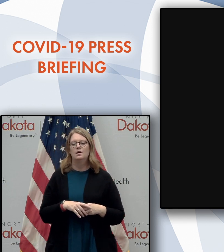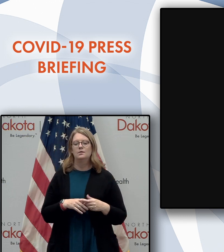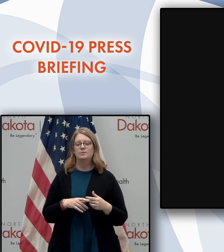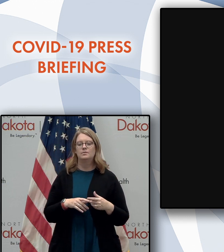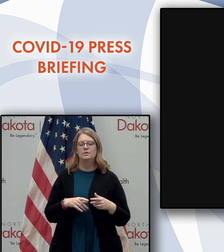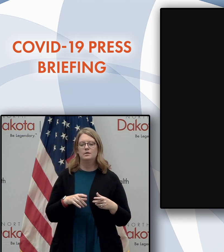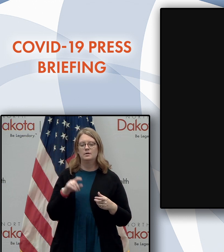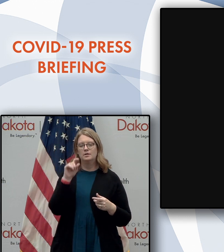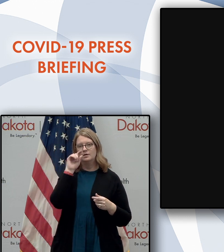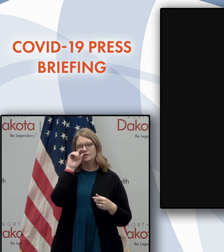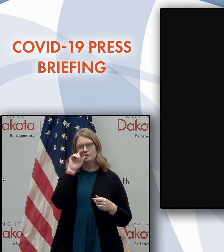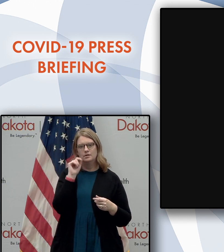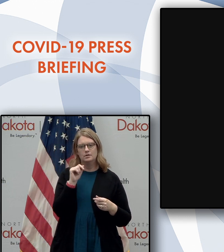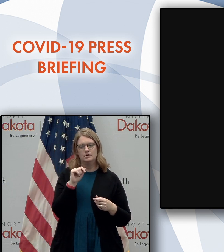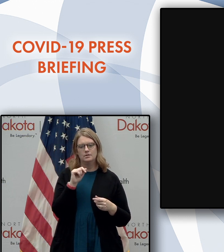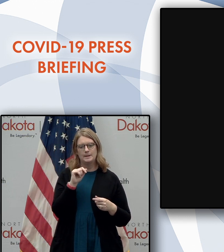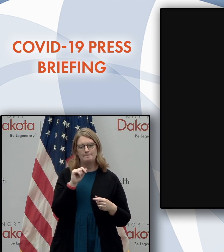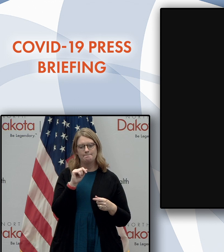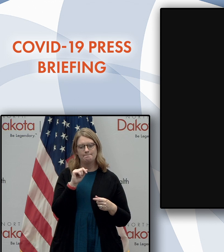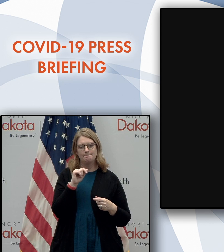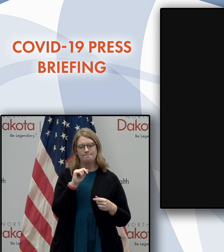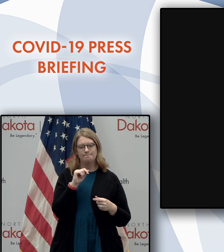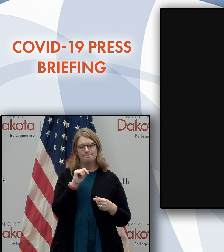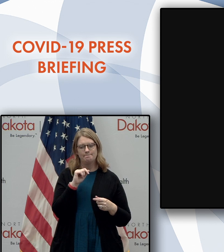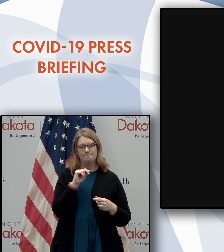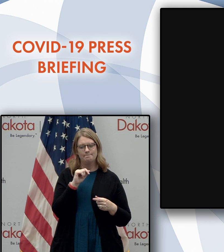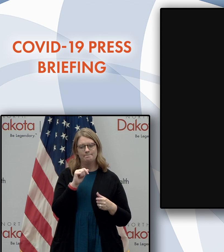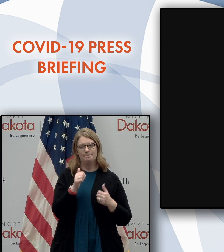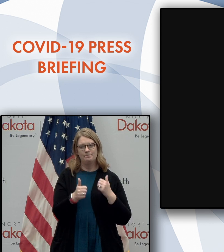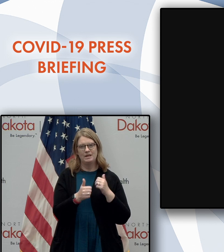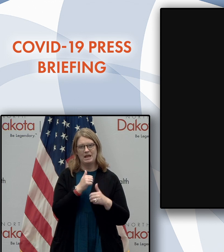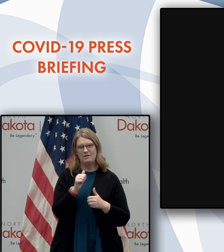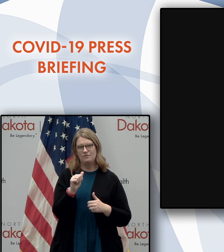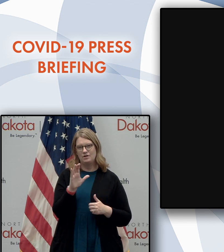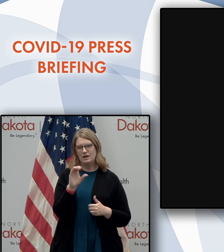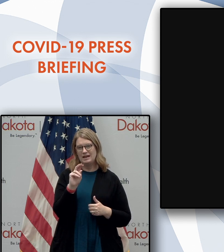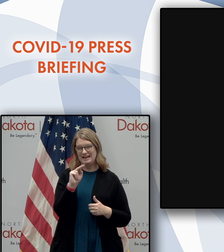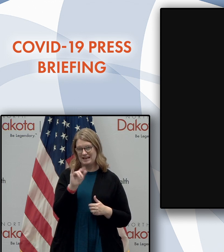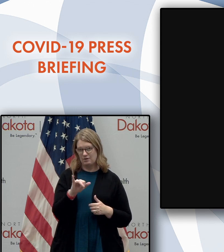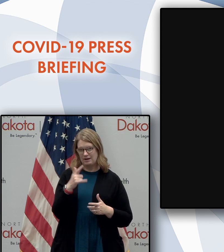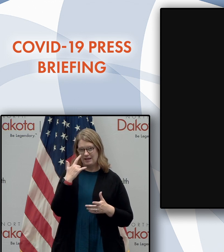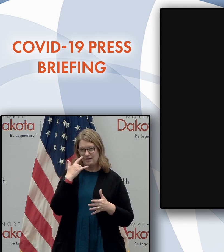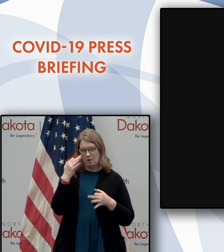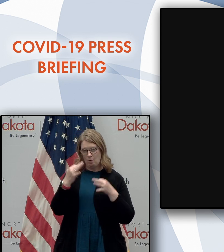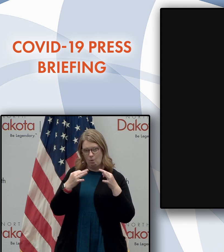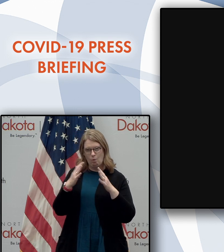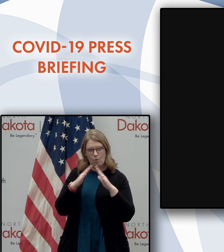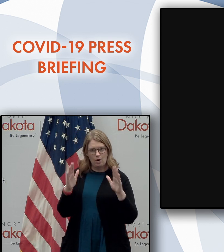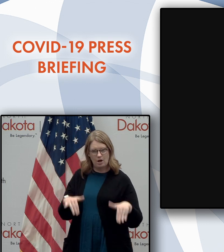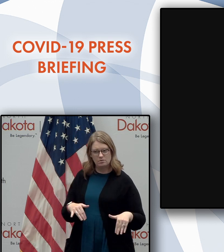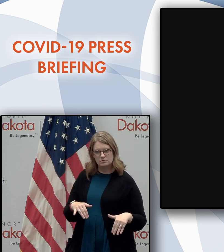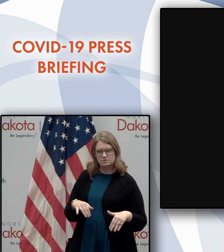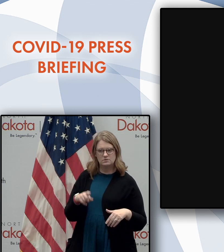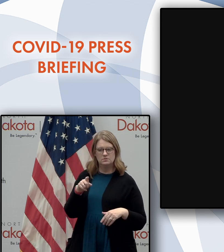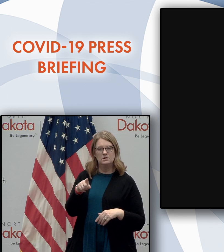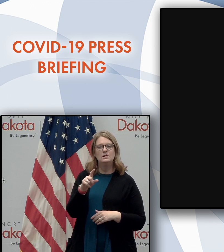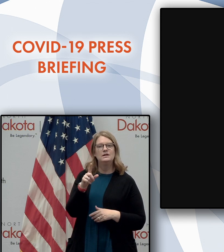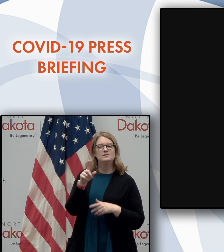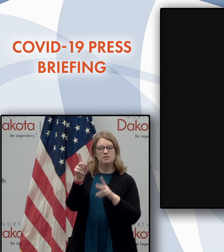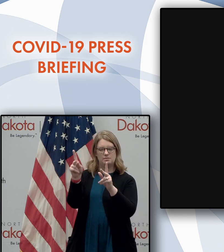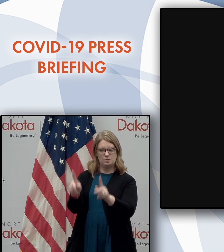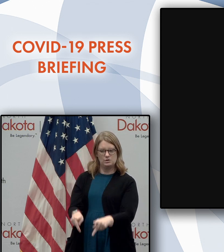voting early is that every county will have at their courthouse what is known as in-person absentee